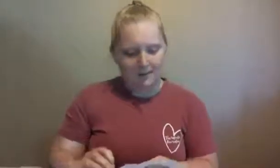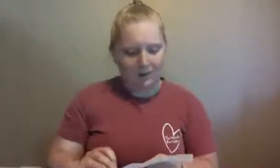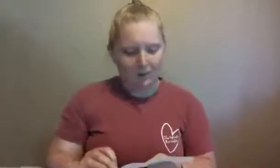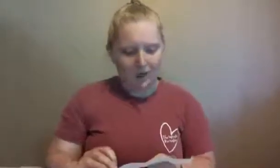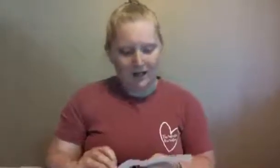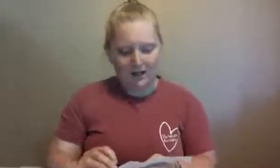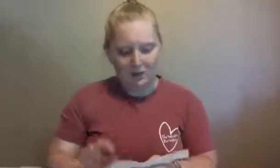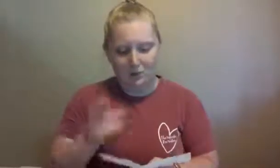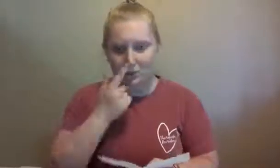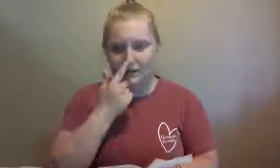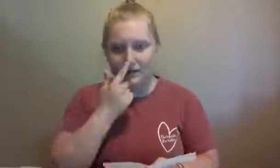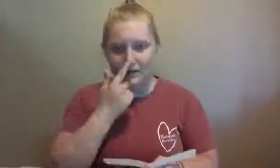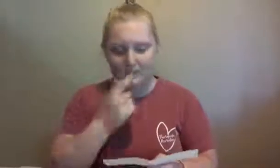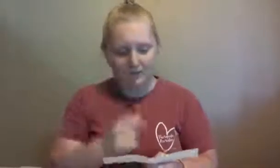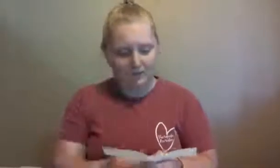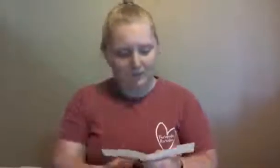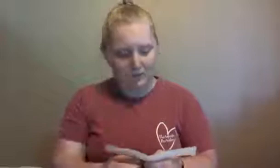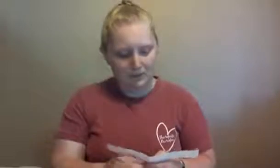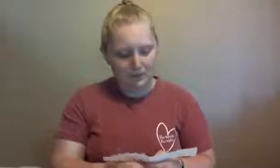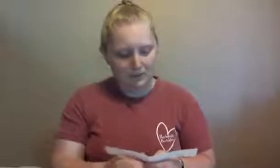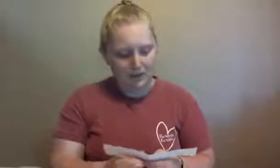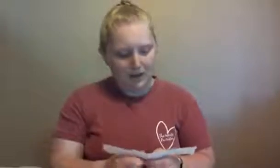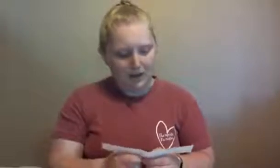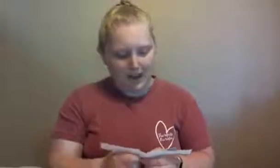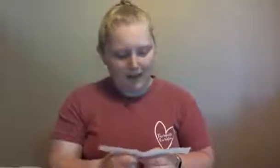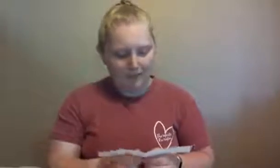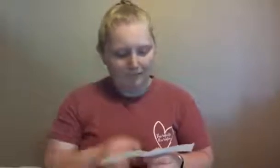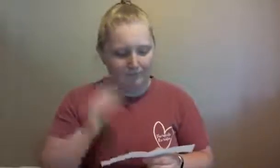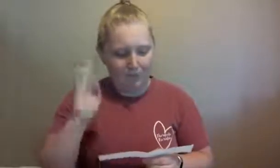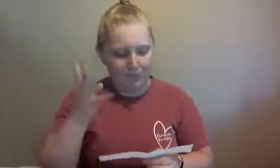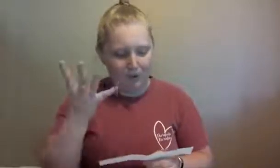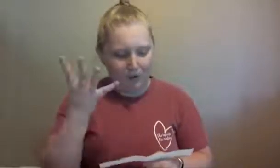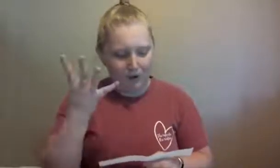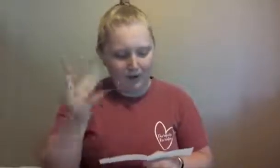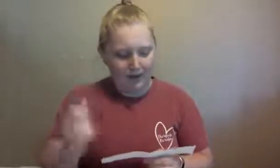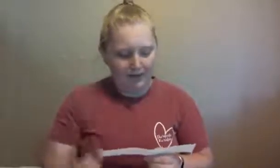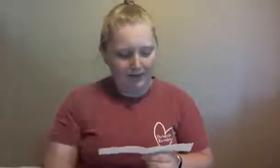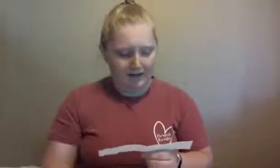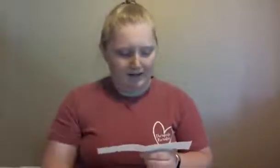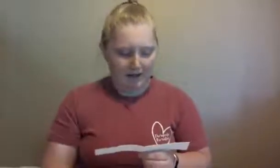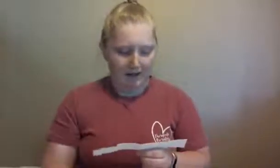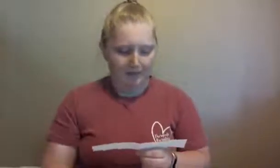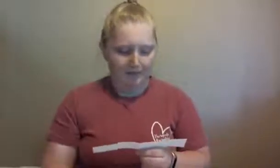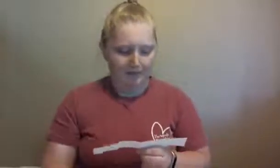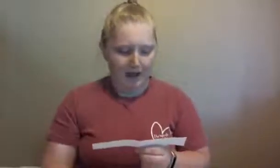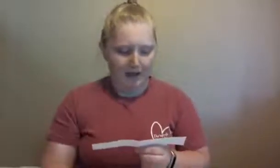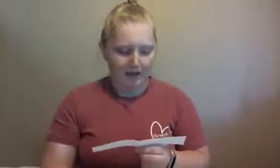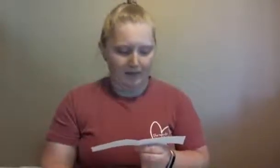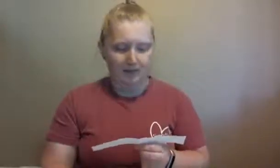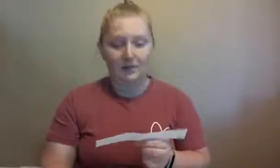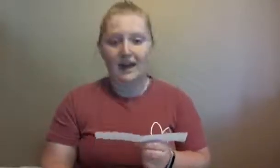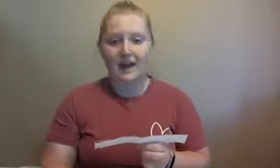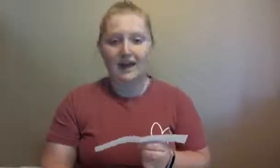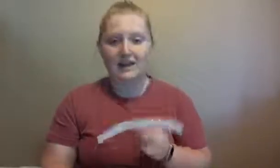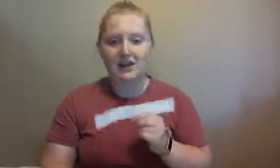My wet nose sniffs for food. I have 4 legs and a tail. I love to play and